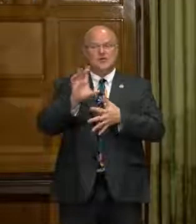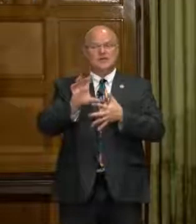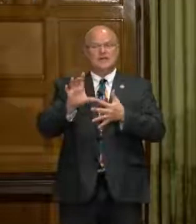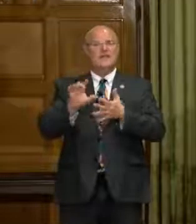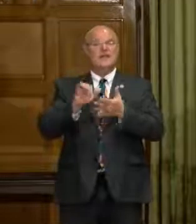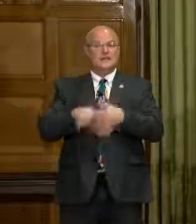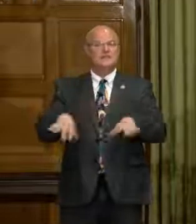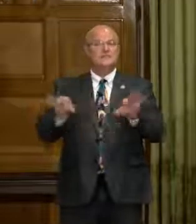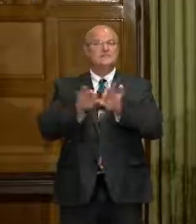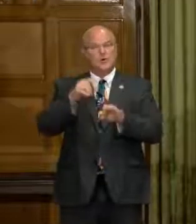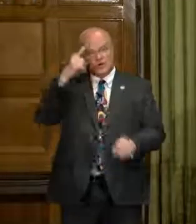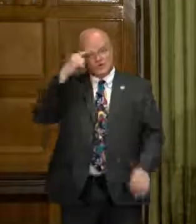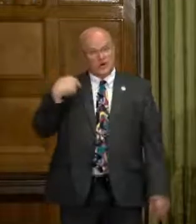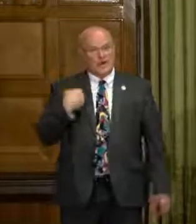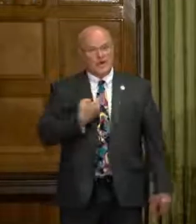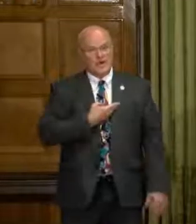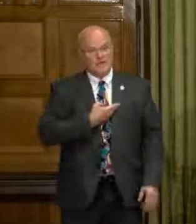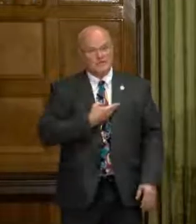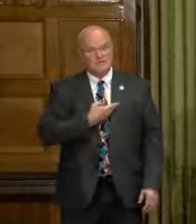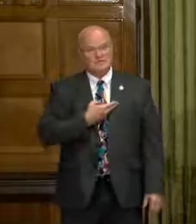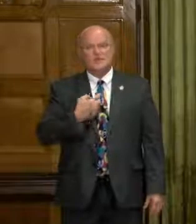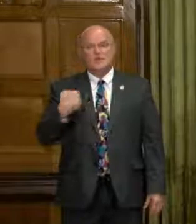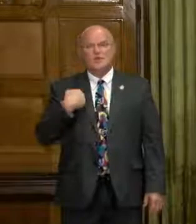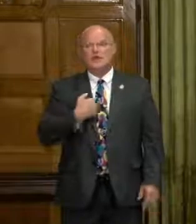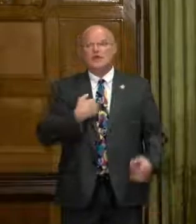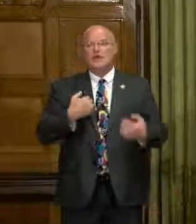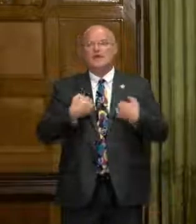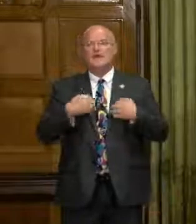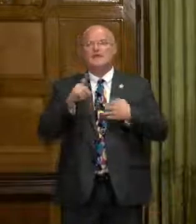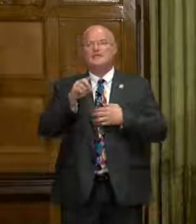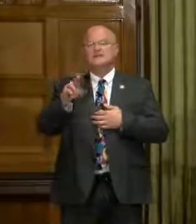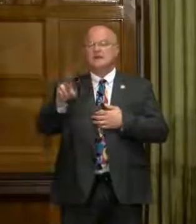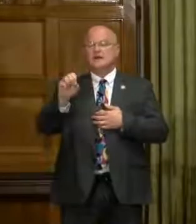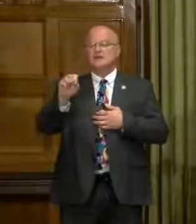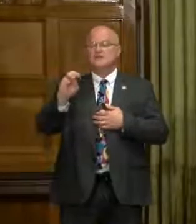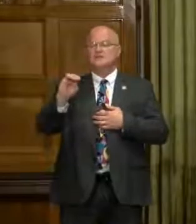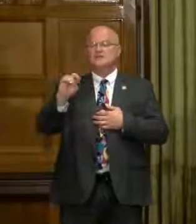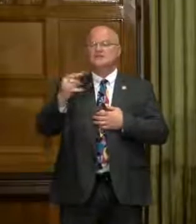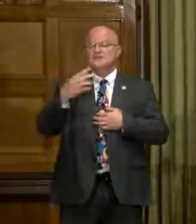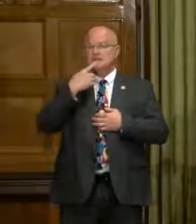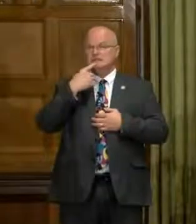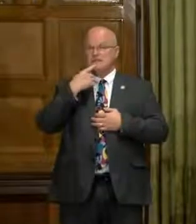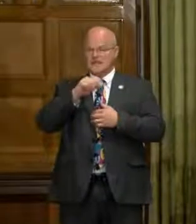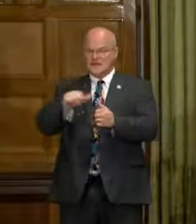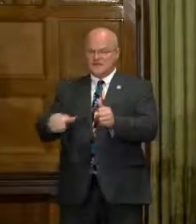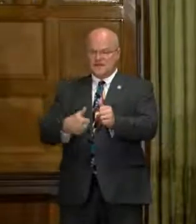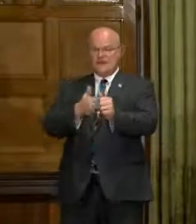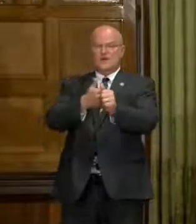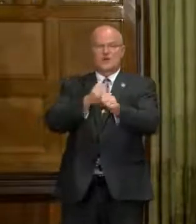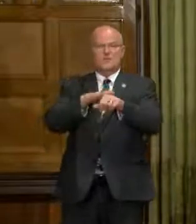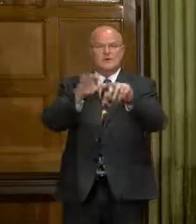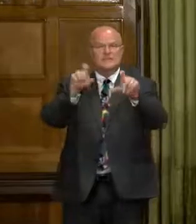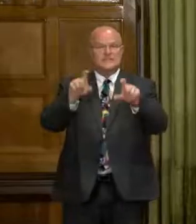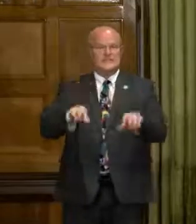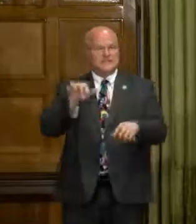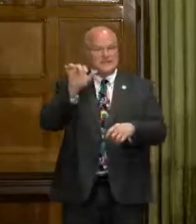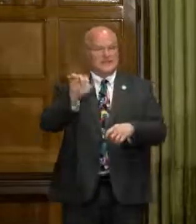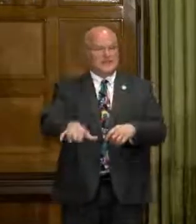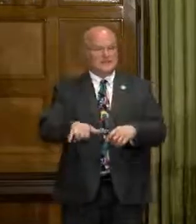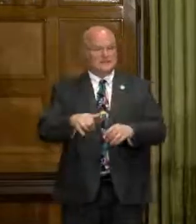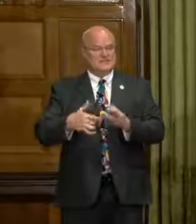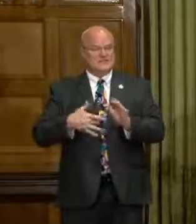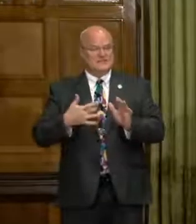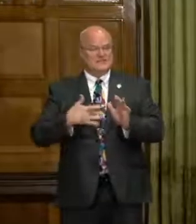criteria that is important to us. We do have, as Dr. Smith said, the capacity to follow up on testing of those that